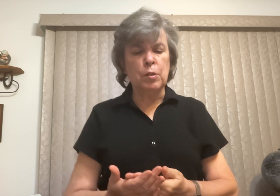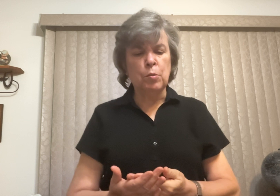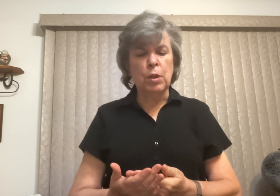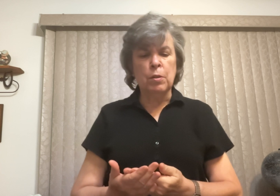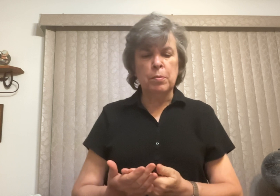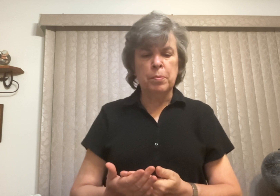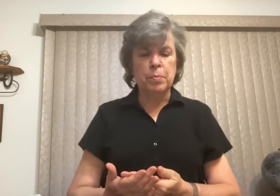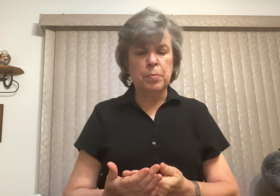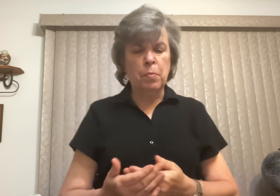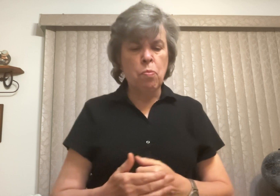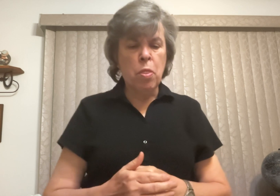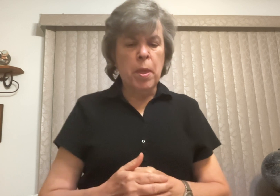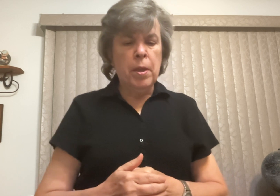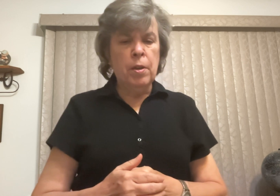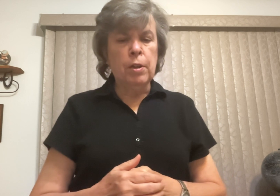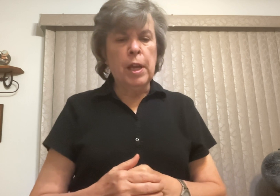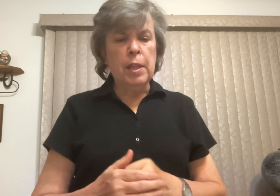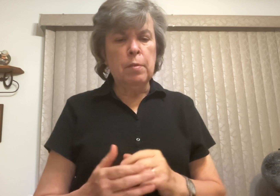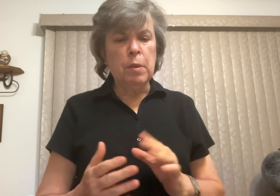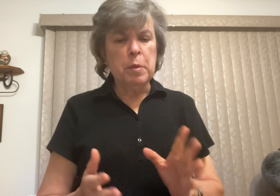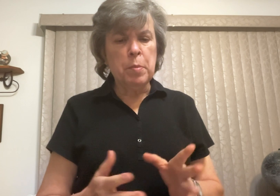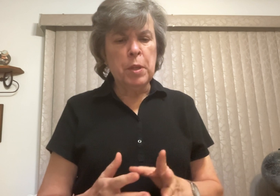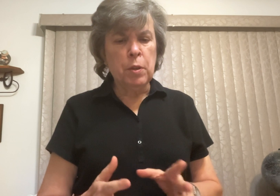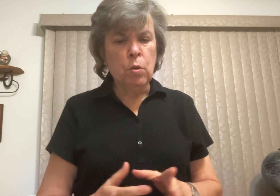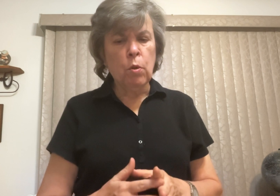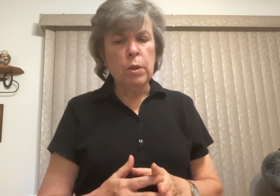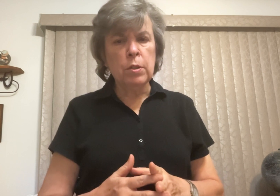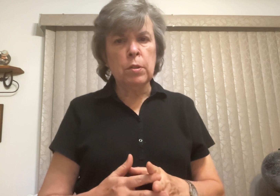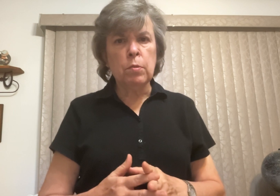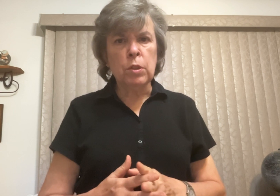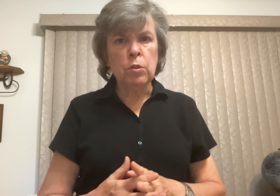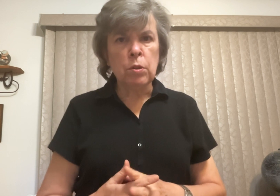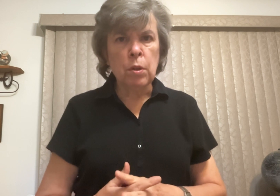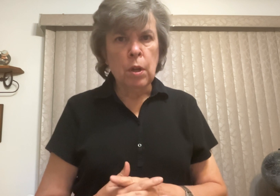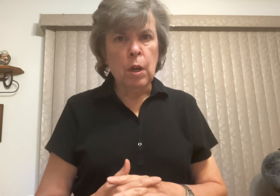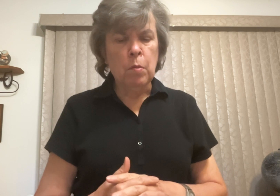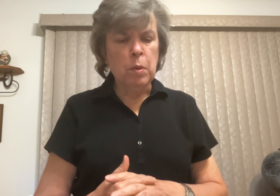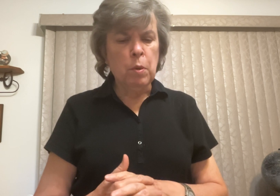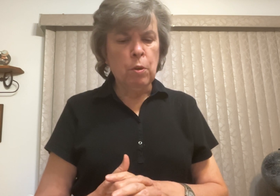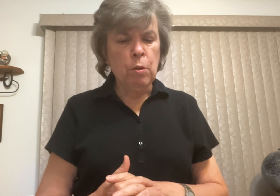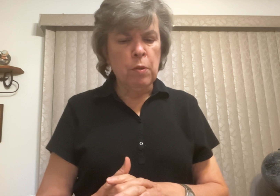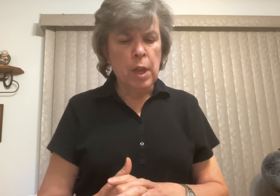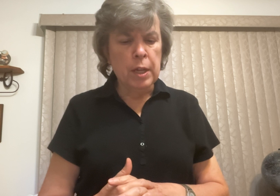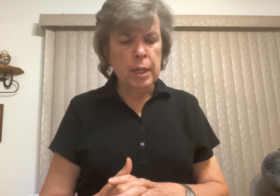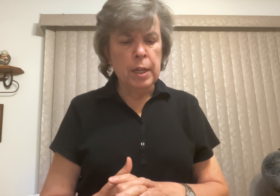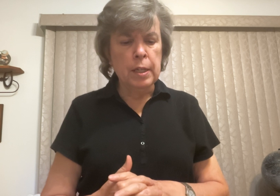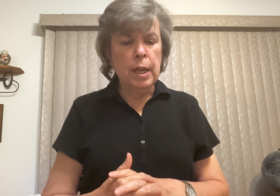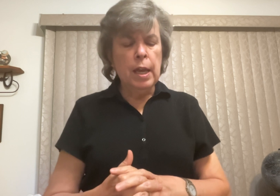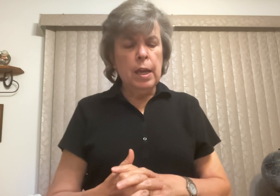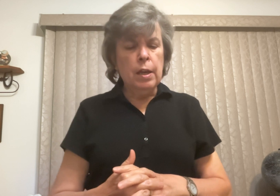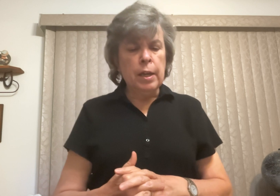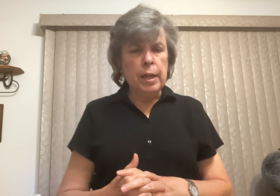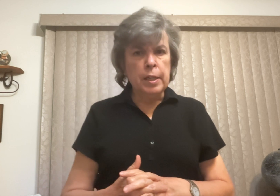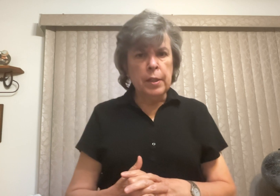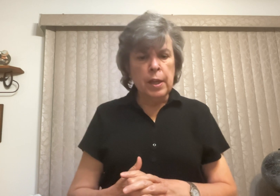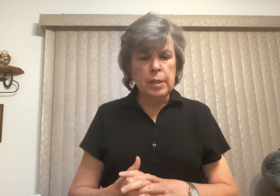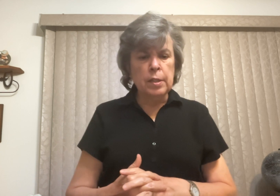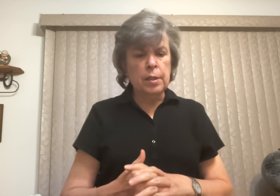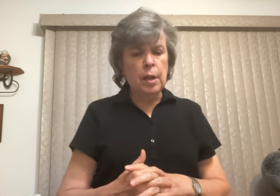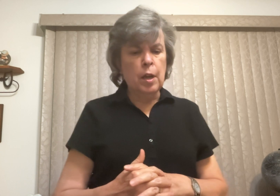well. Okay, then we repeat the chorus, which we won't go over that again. Okay, and then